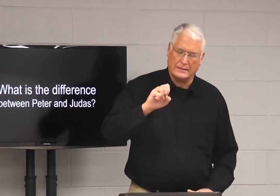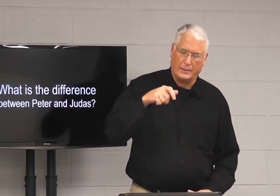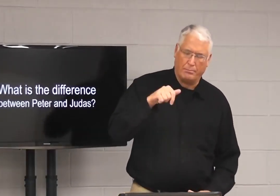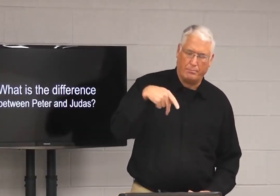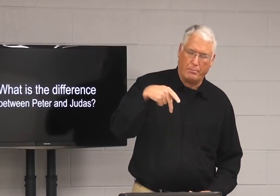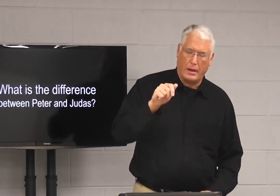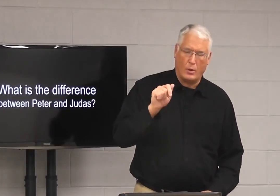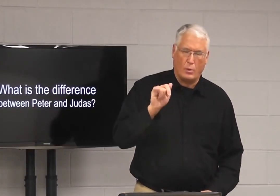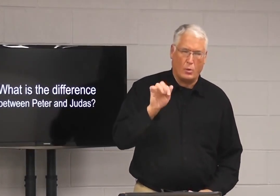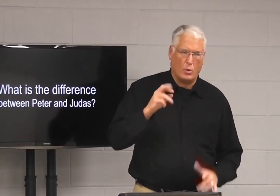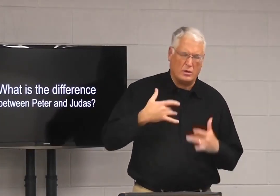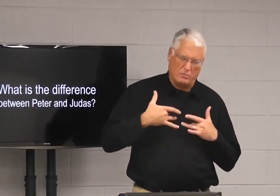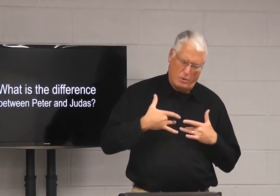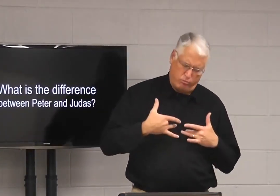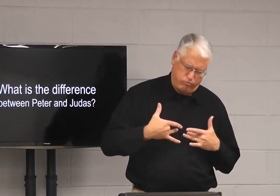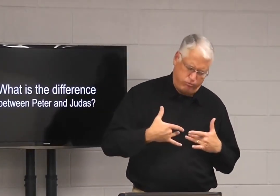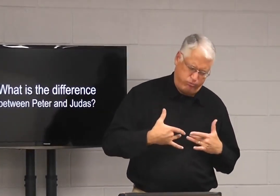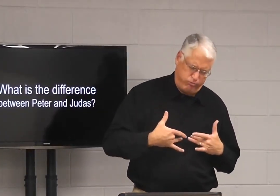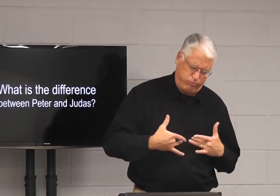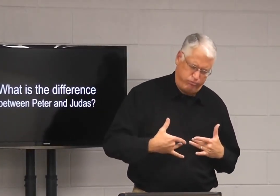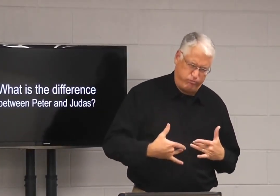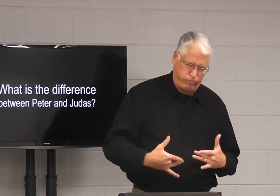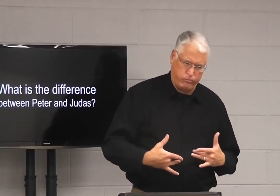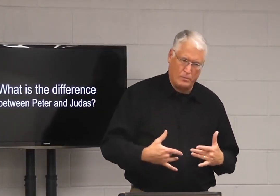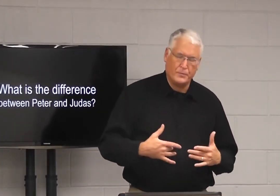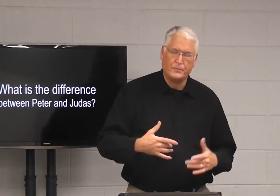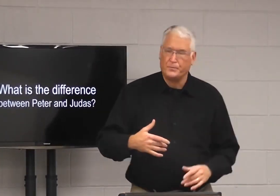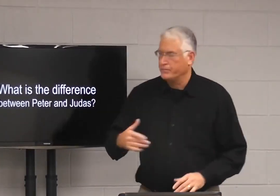He was in great despair.